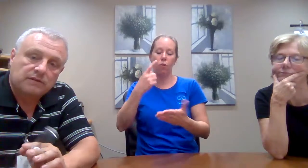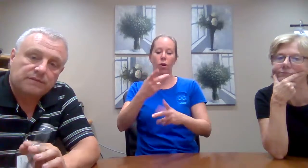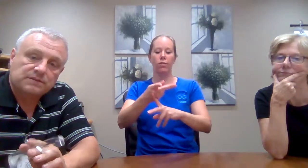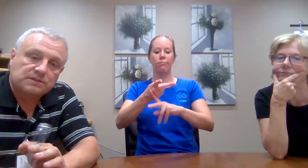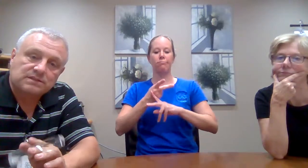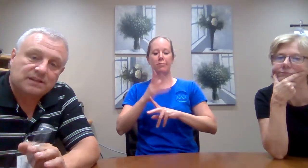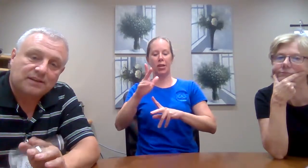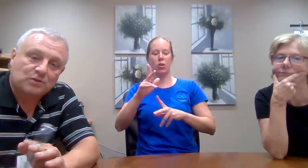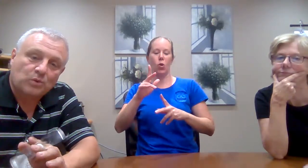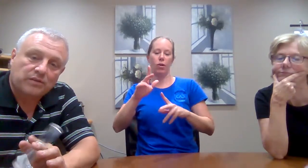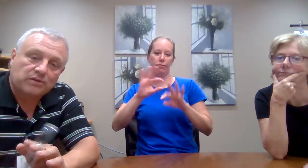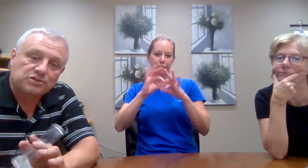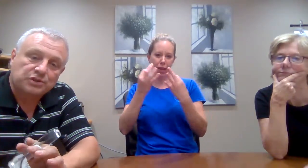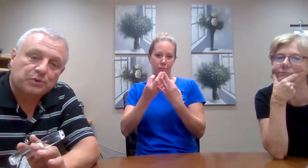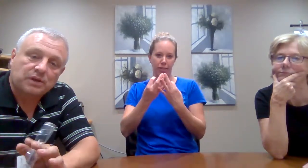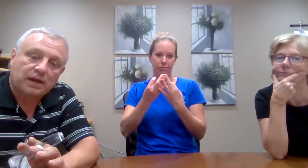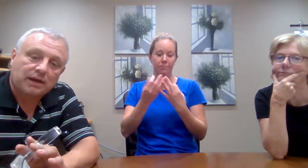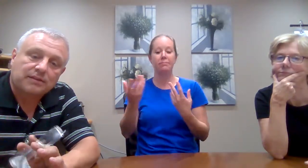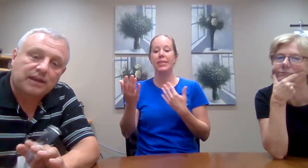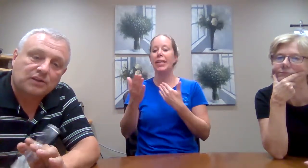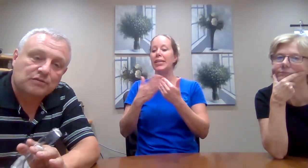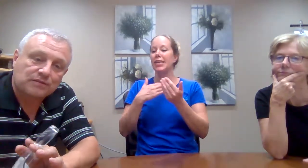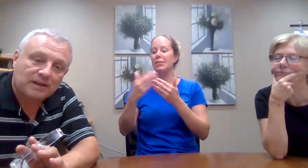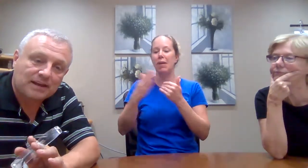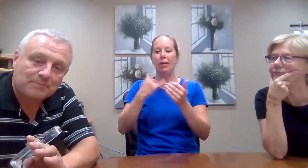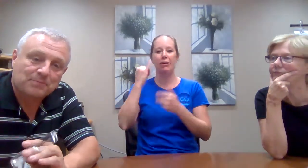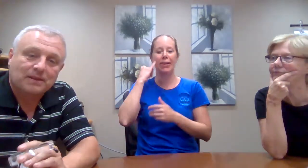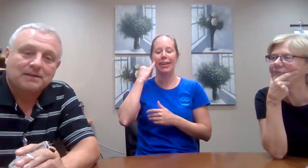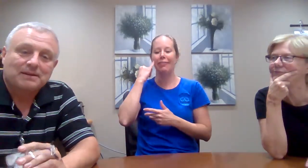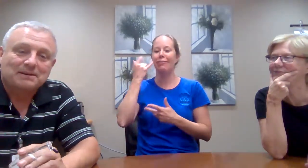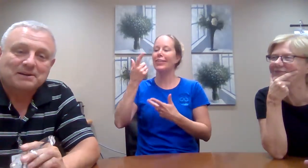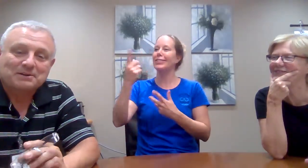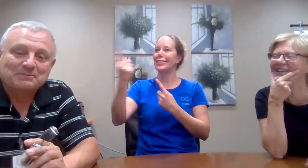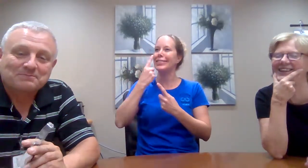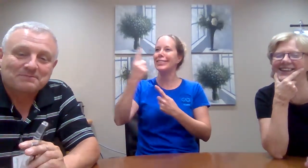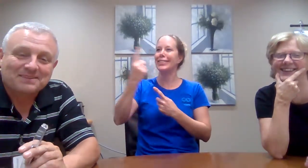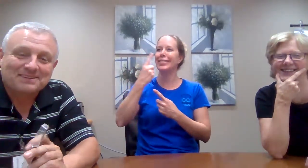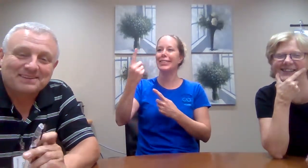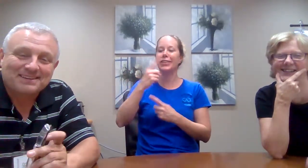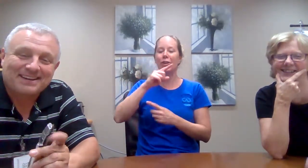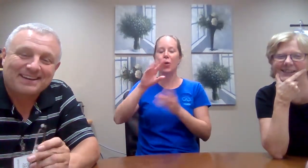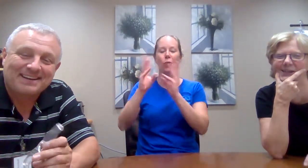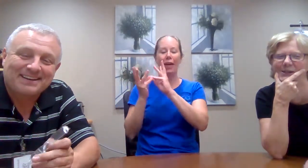And even if it's just to get the weather, June, I thank you for that.